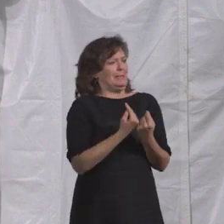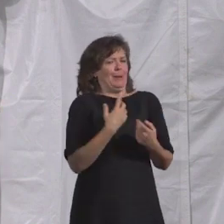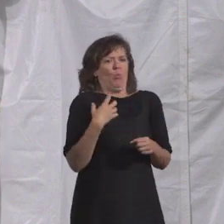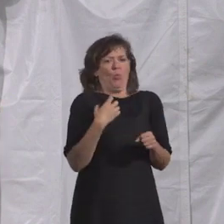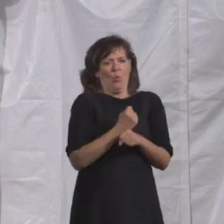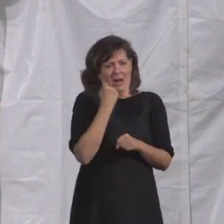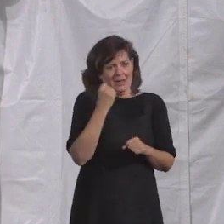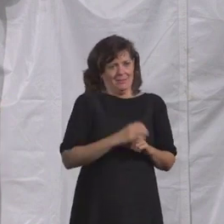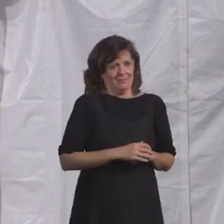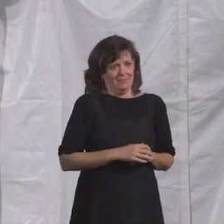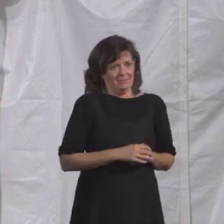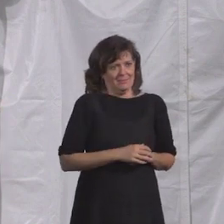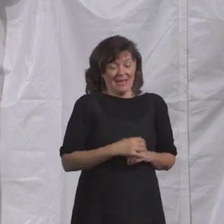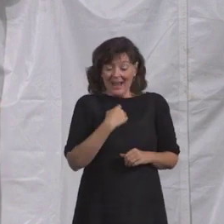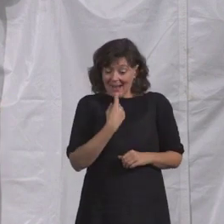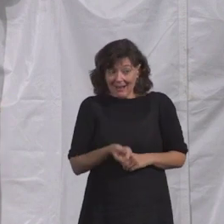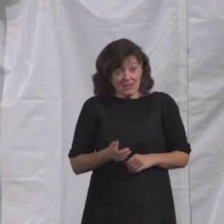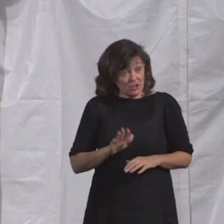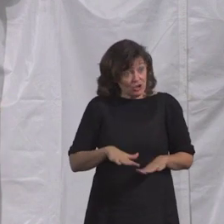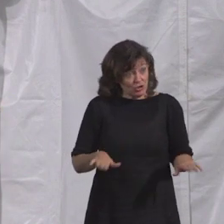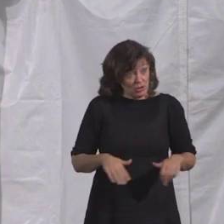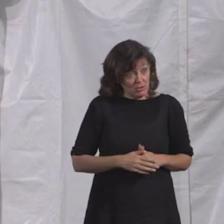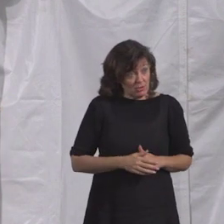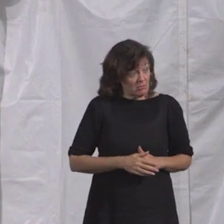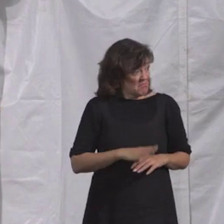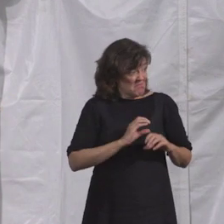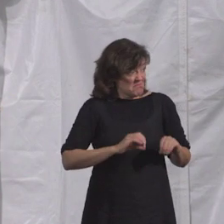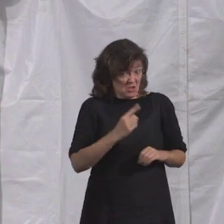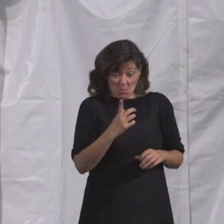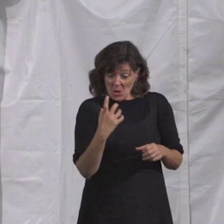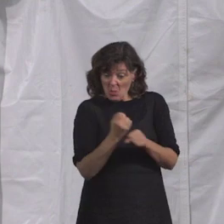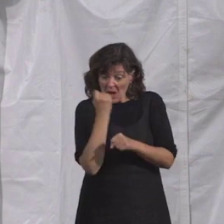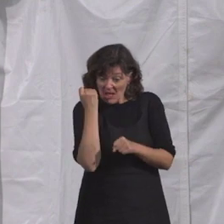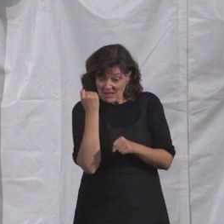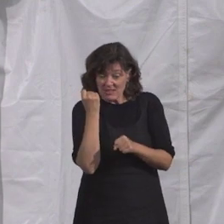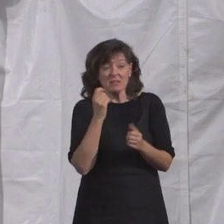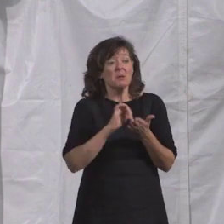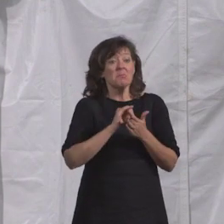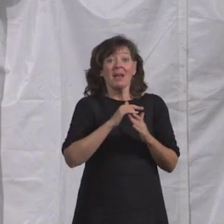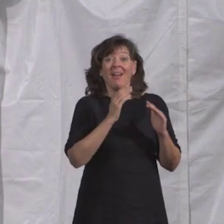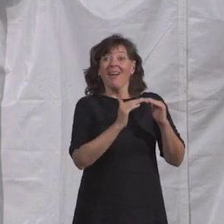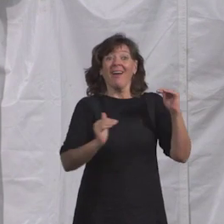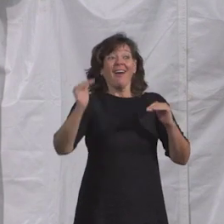remember, if nobody wins, everybody's a loser.